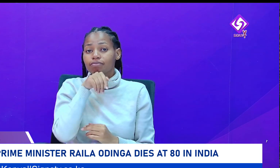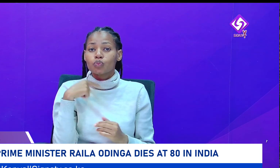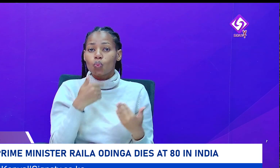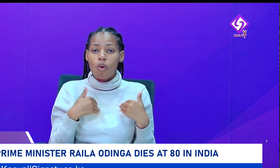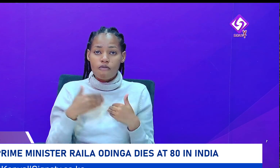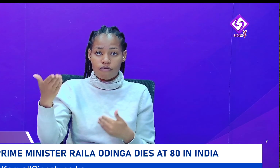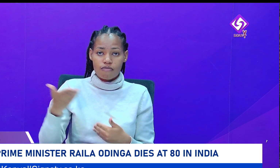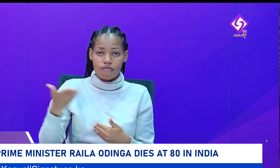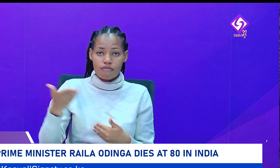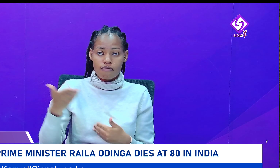days at the